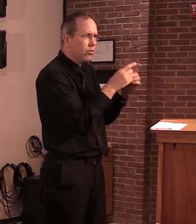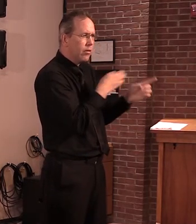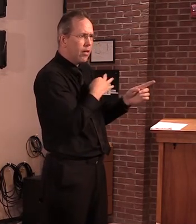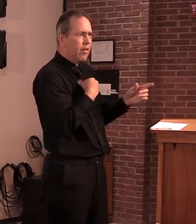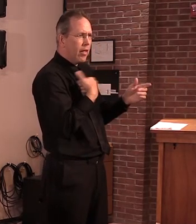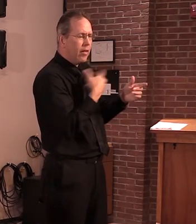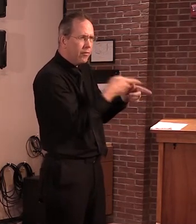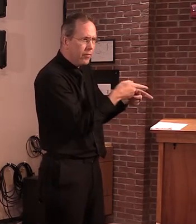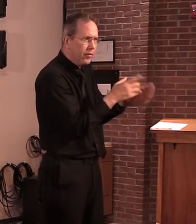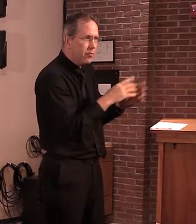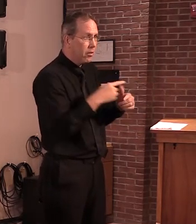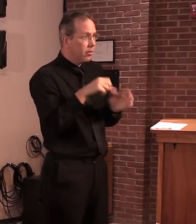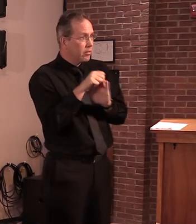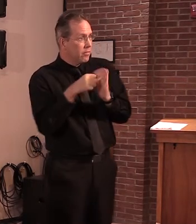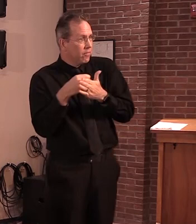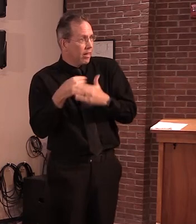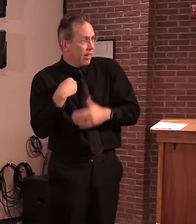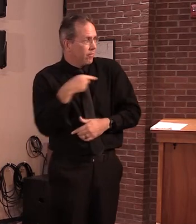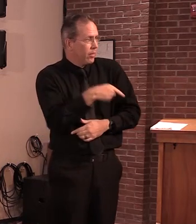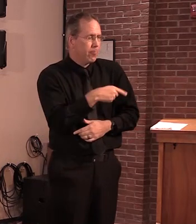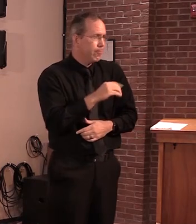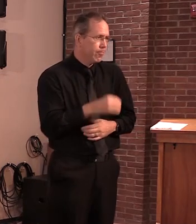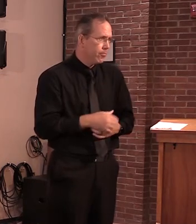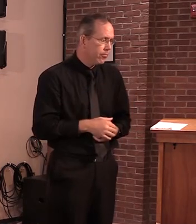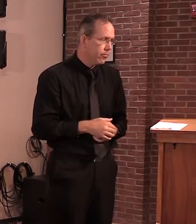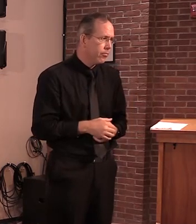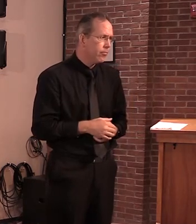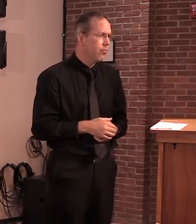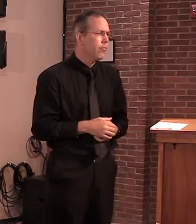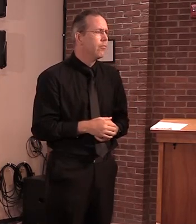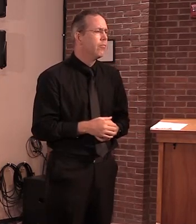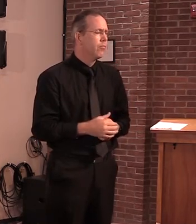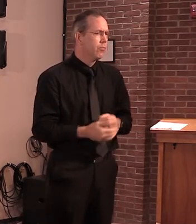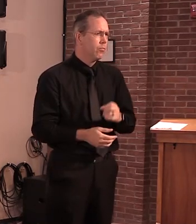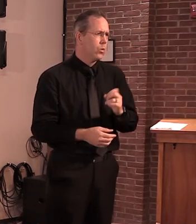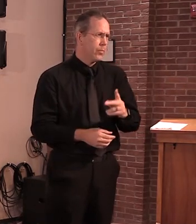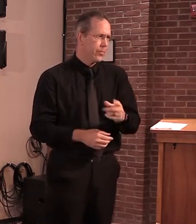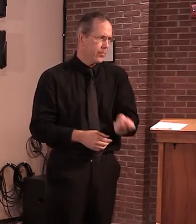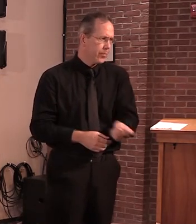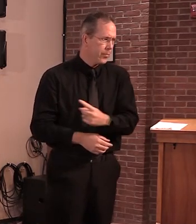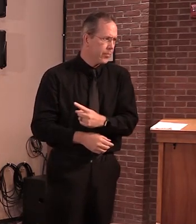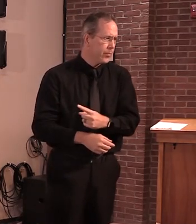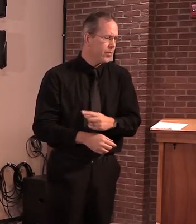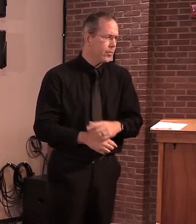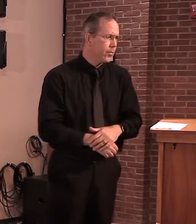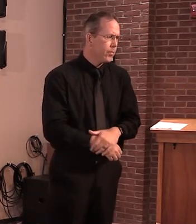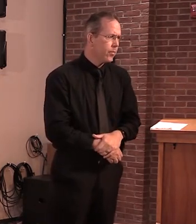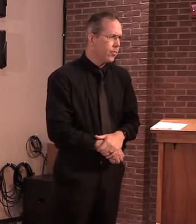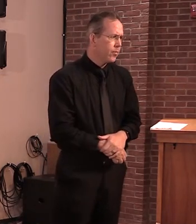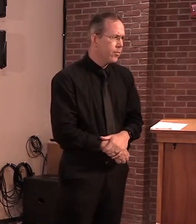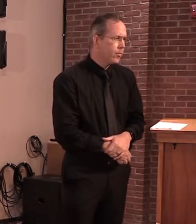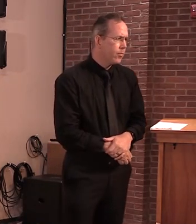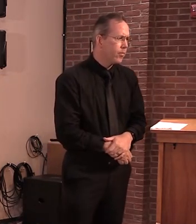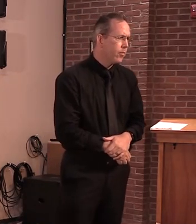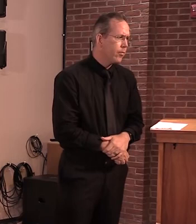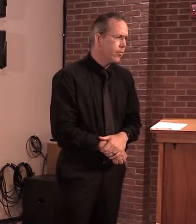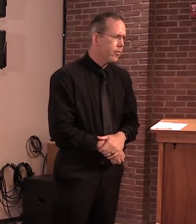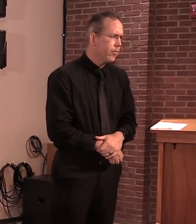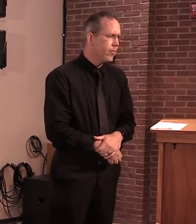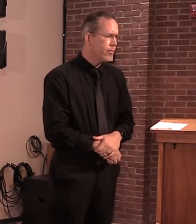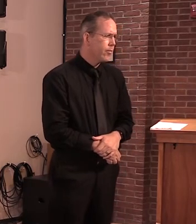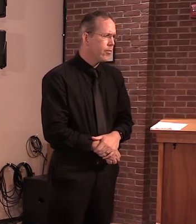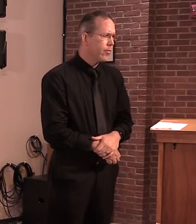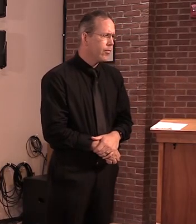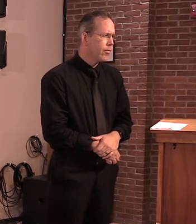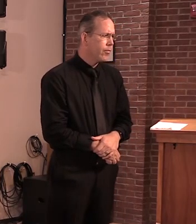Okay. And then on a different note, through Efficiency Vermont, there is a grant to improve air quality in schools, and